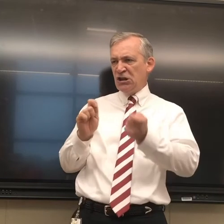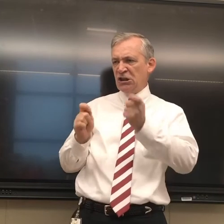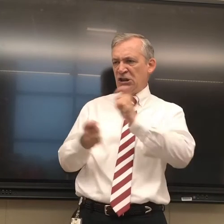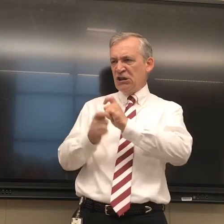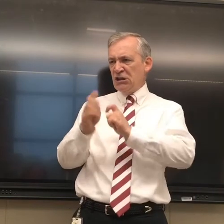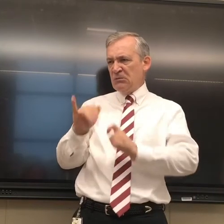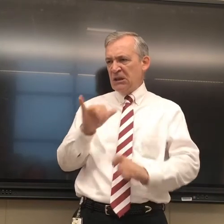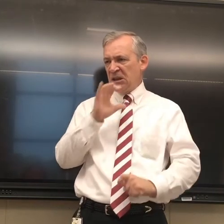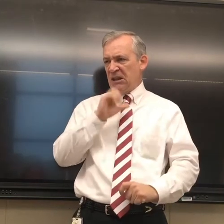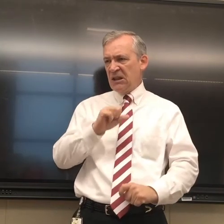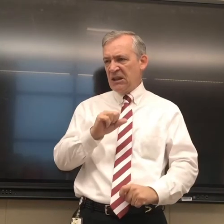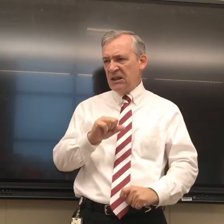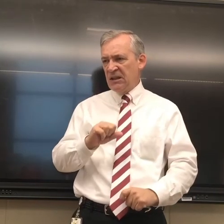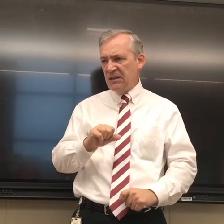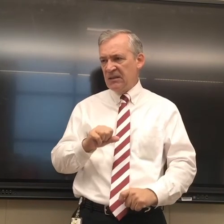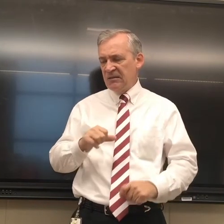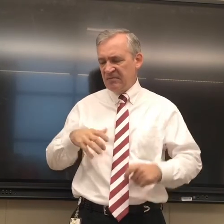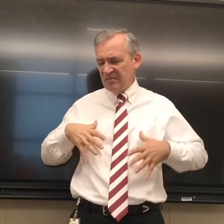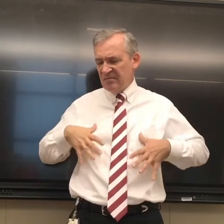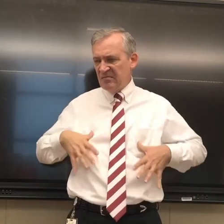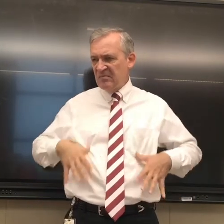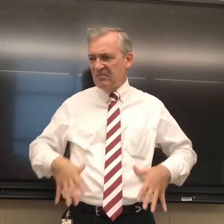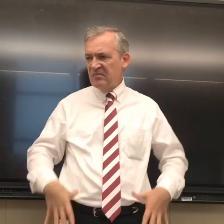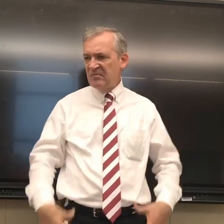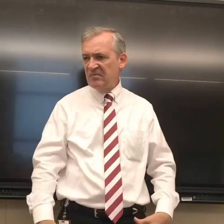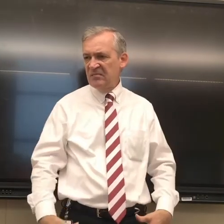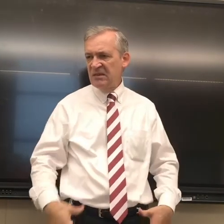clad in a tight cotton nightdress,